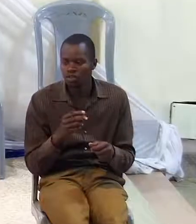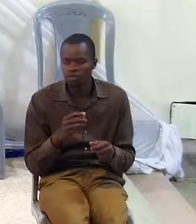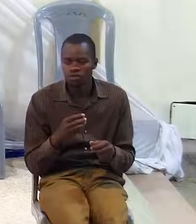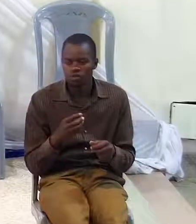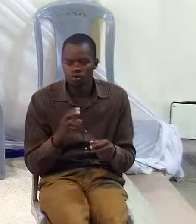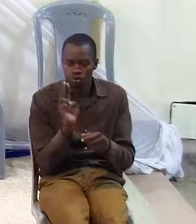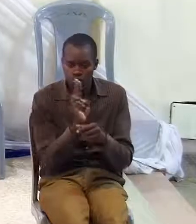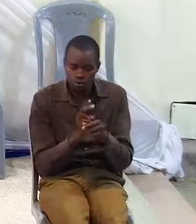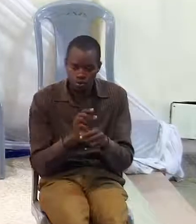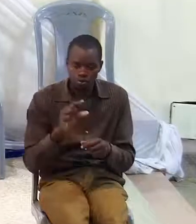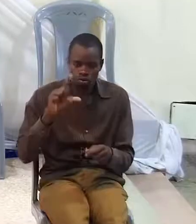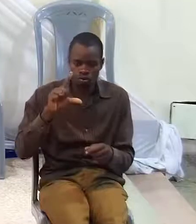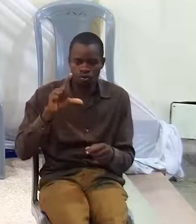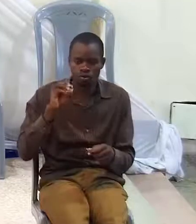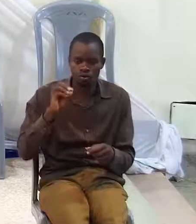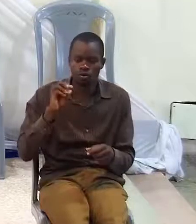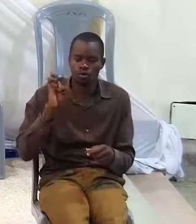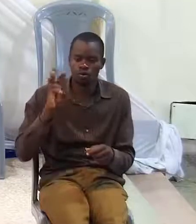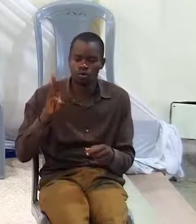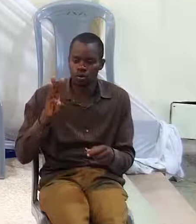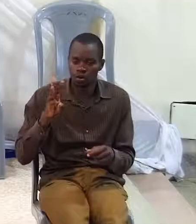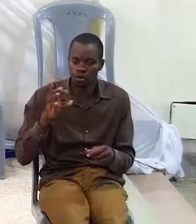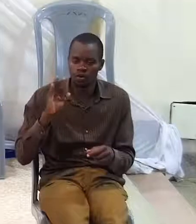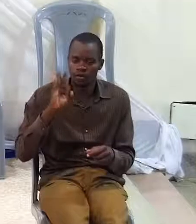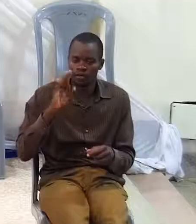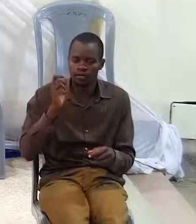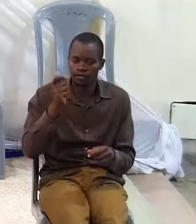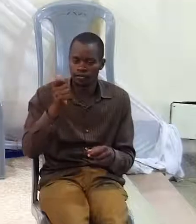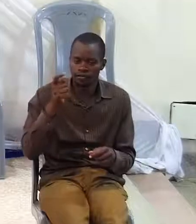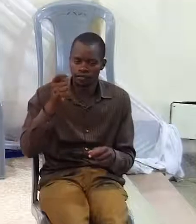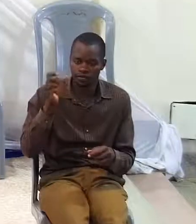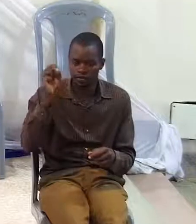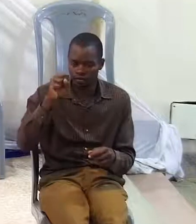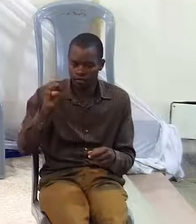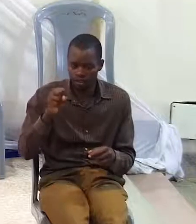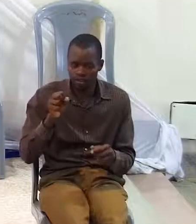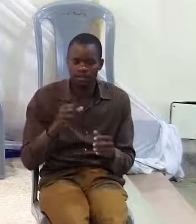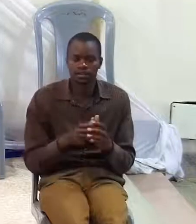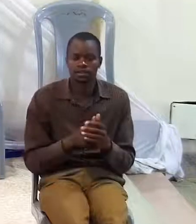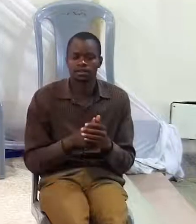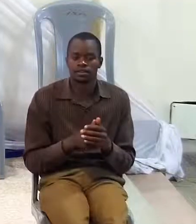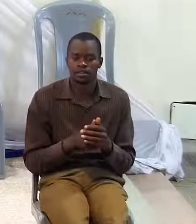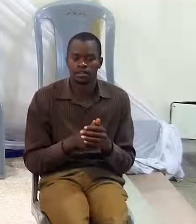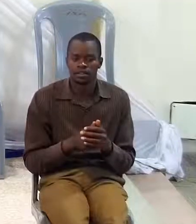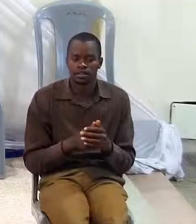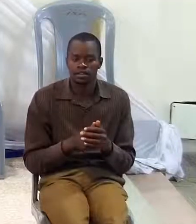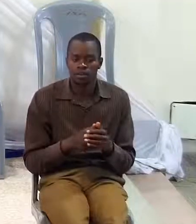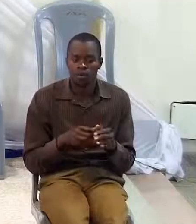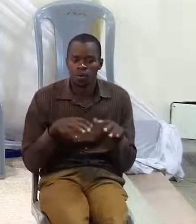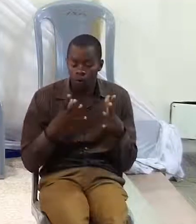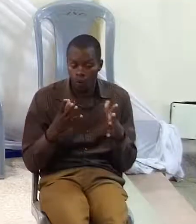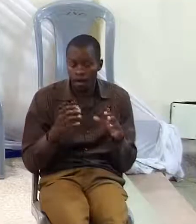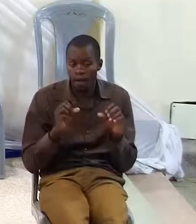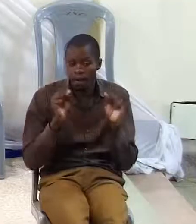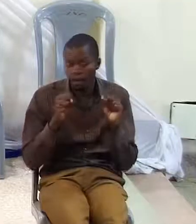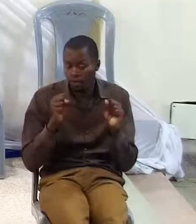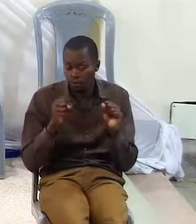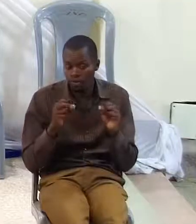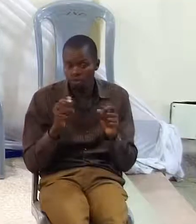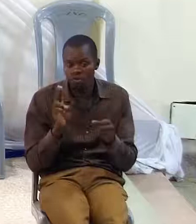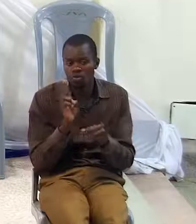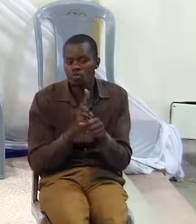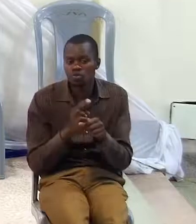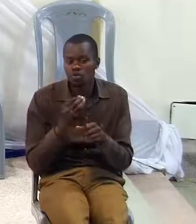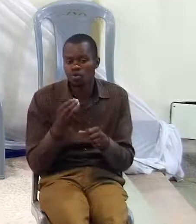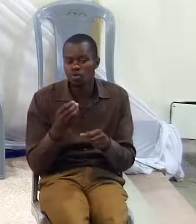dairy products. And where possible, consume just enough. A serving of